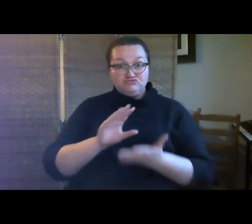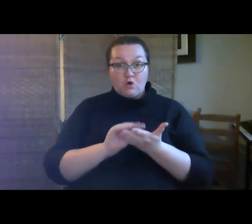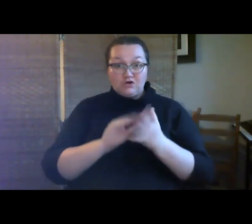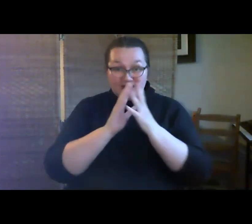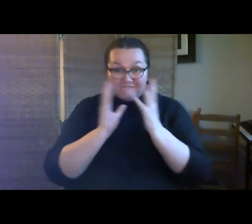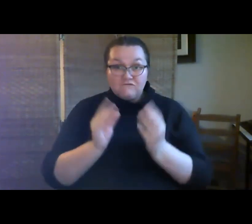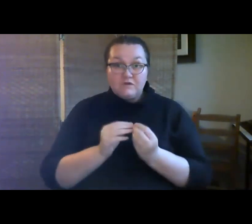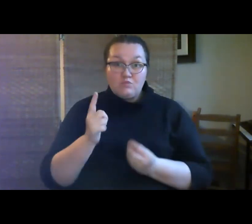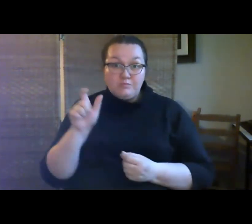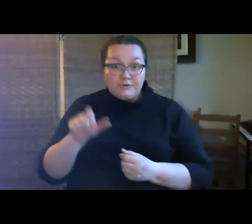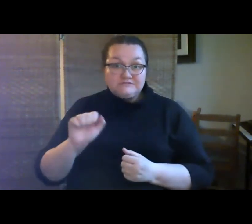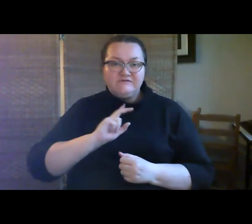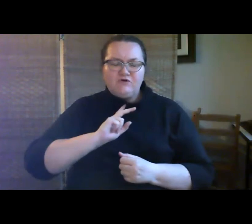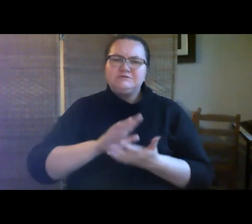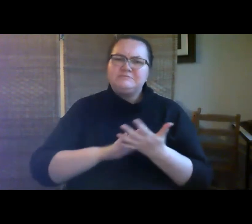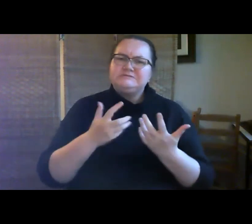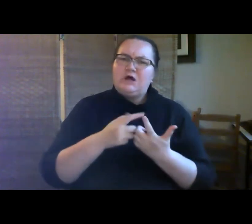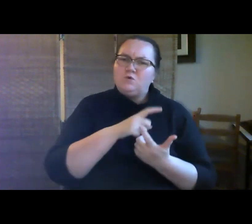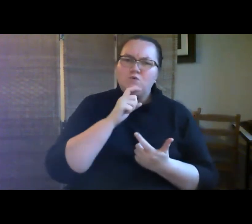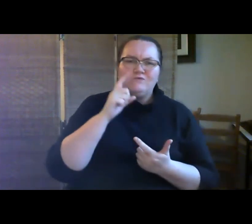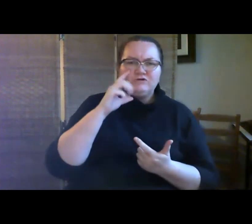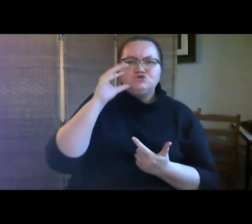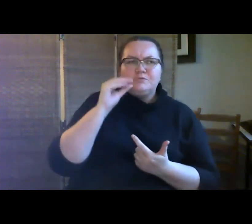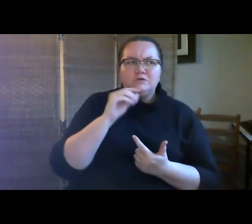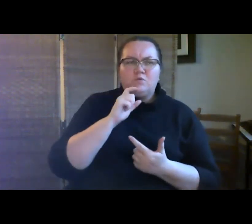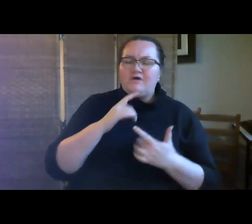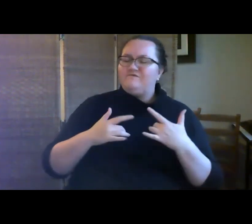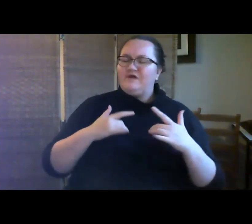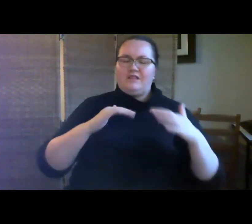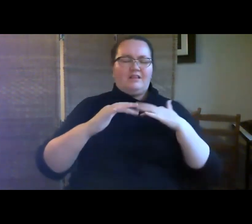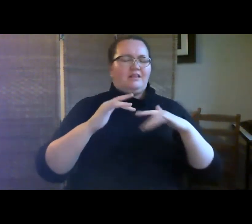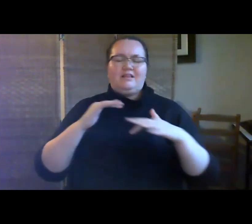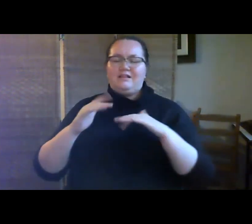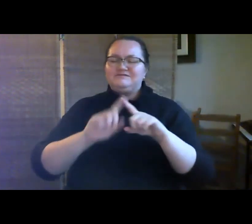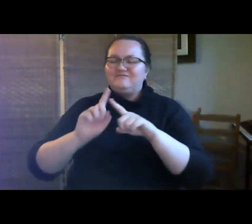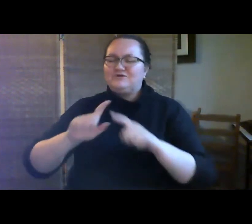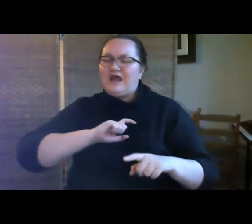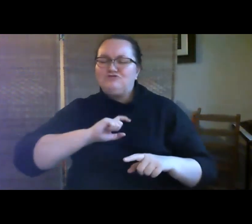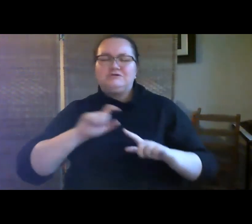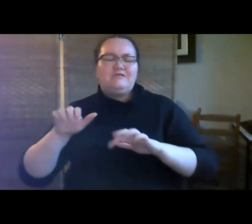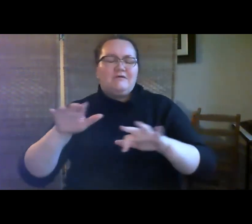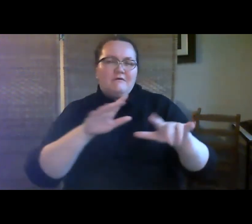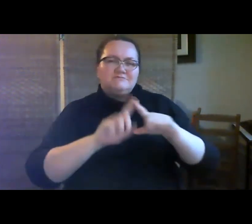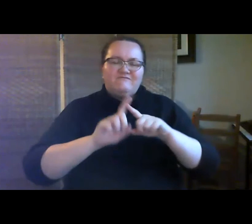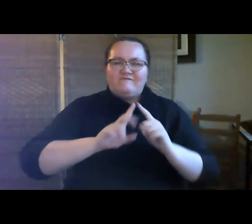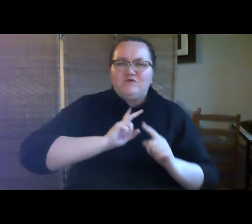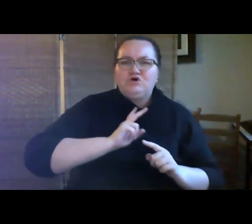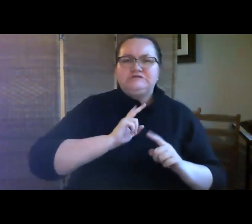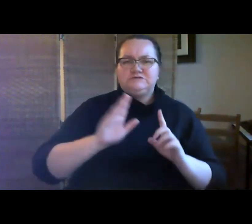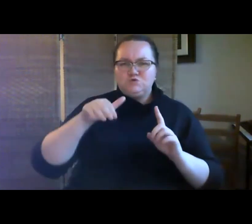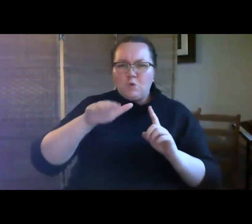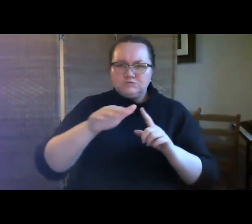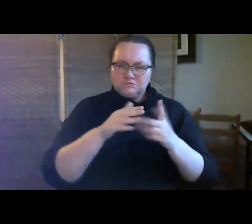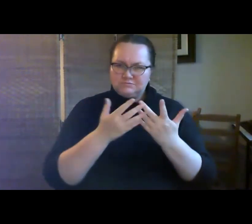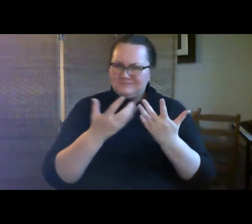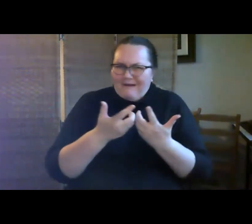How would a visually impaired person get a sense of all the different voices and tones and characters? How difficult would it